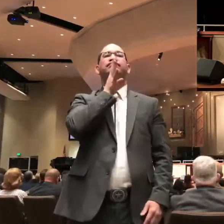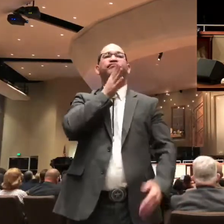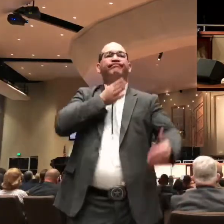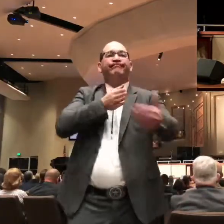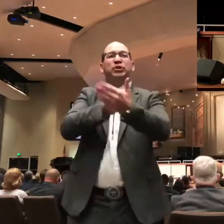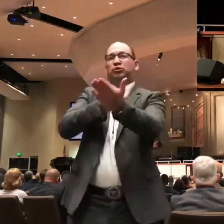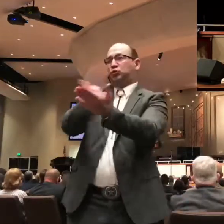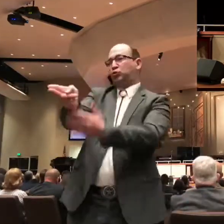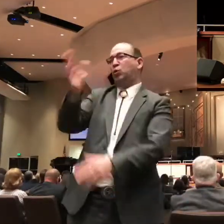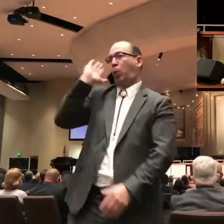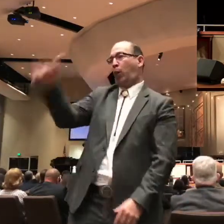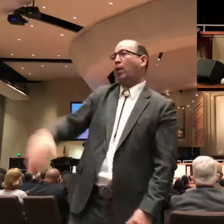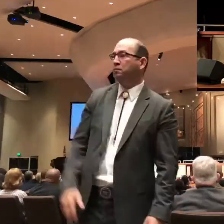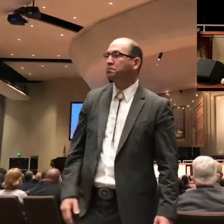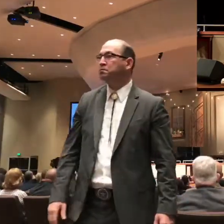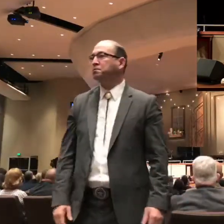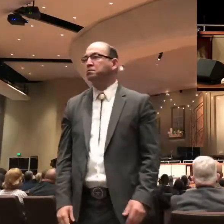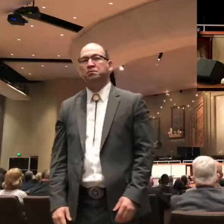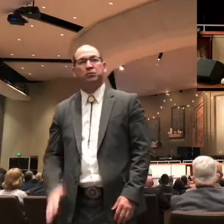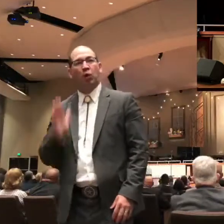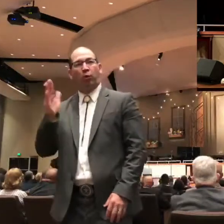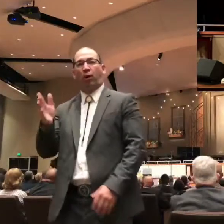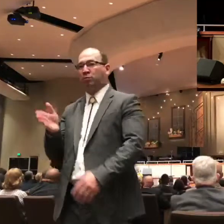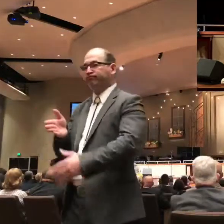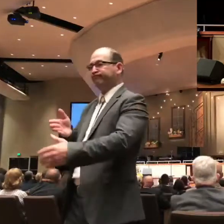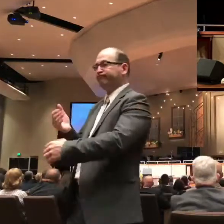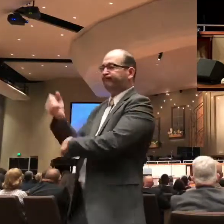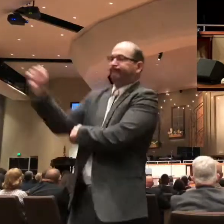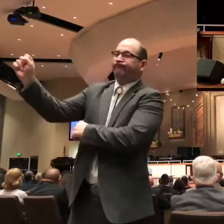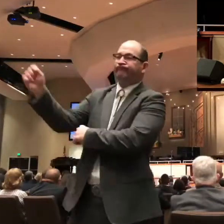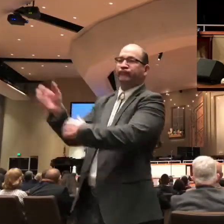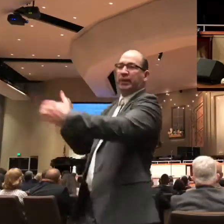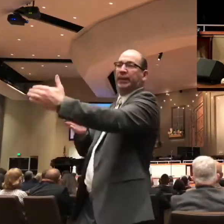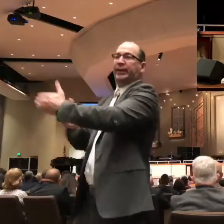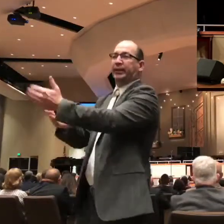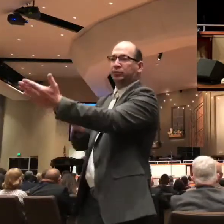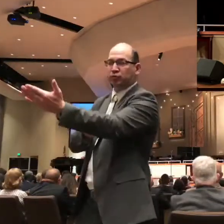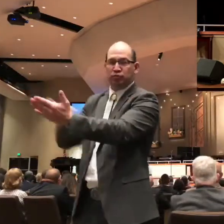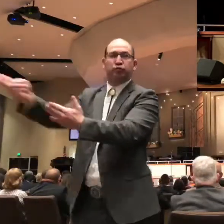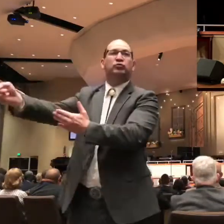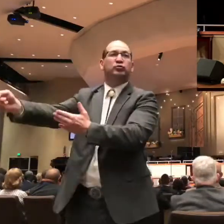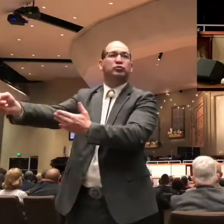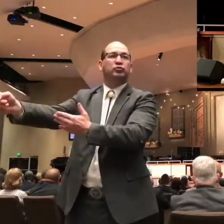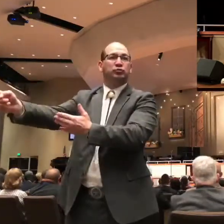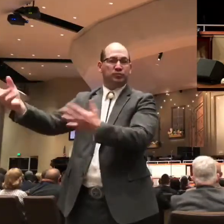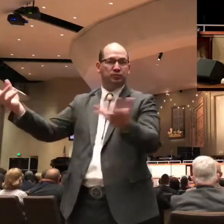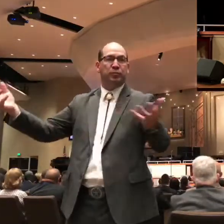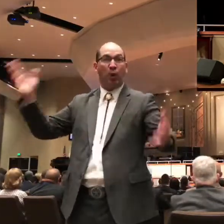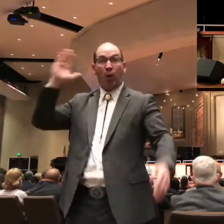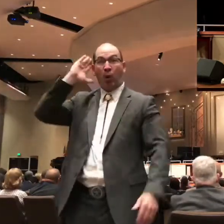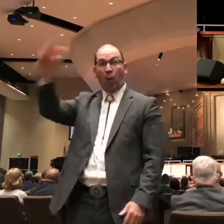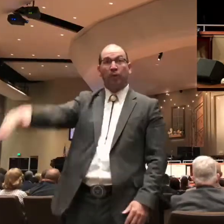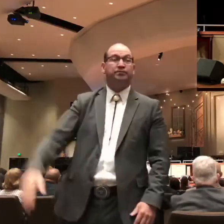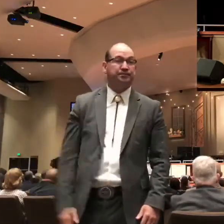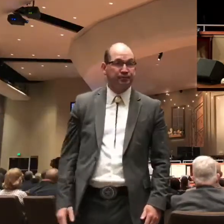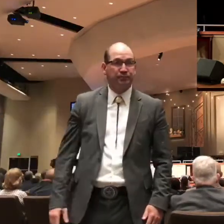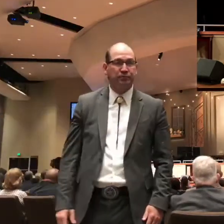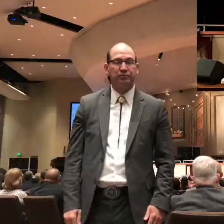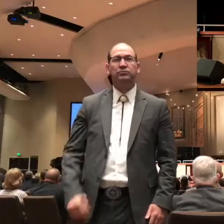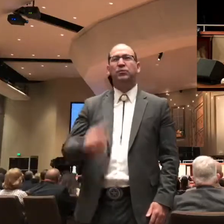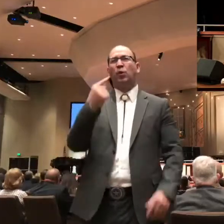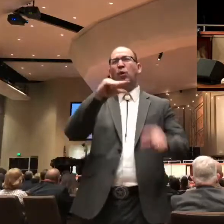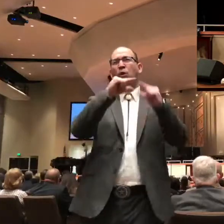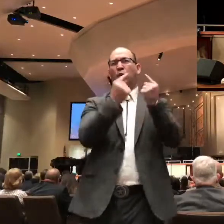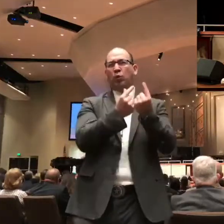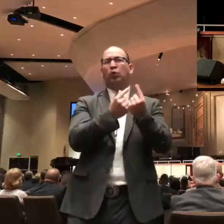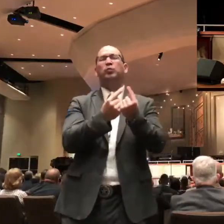truth. They are going to withstand, and they are going to resist, and they are going to oppose. There's a cult group from the